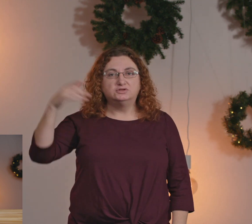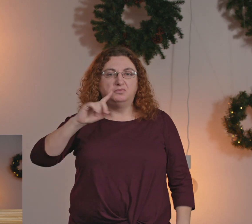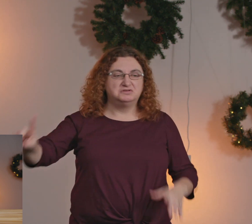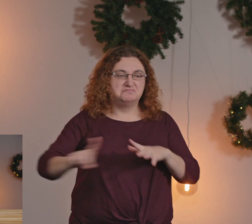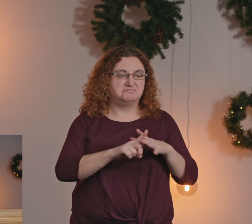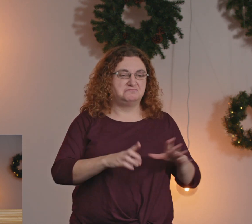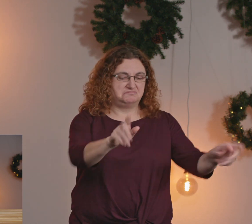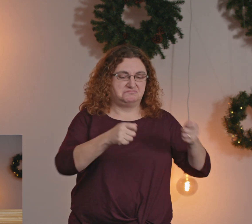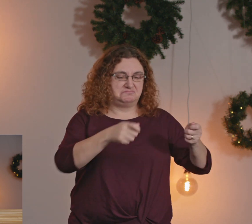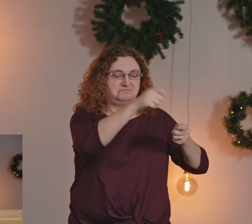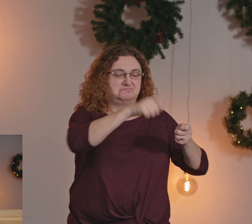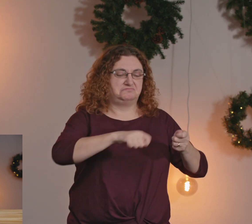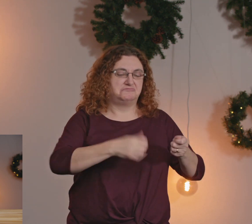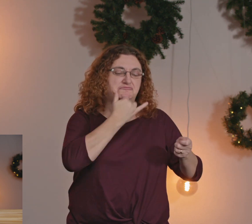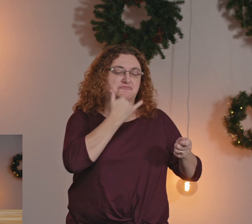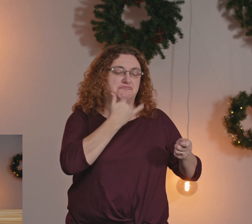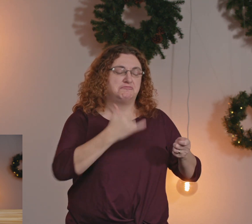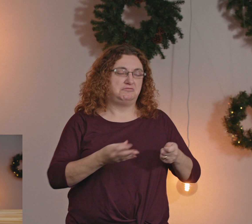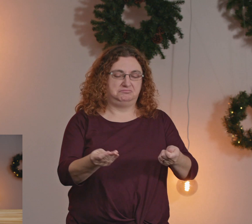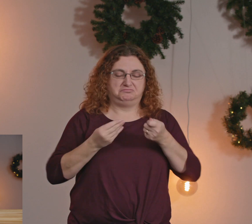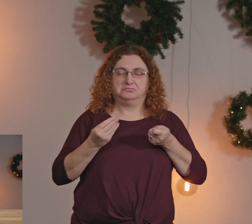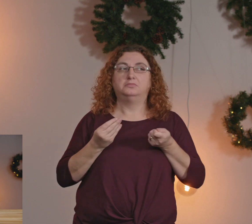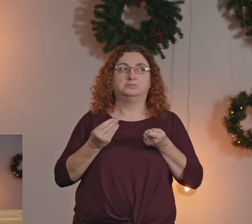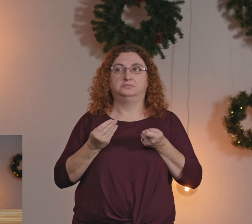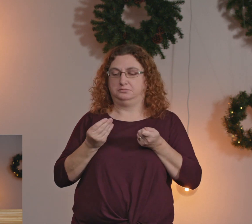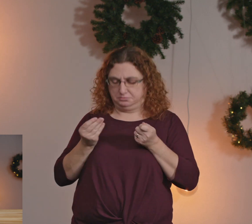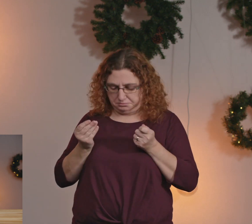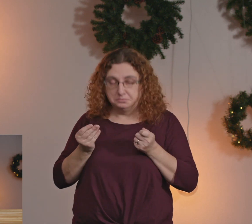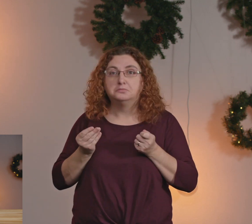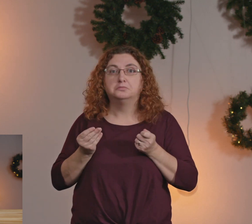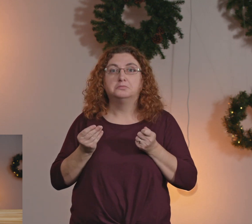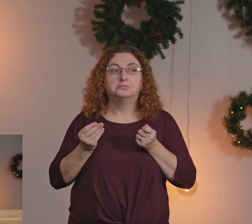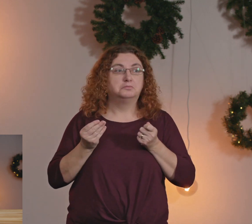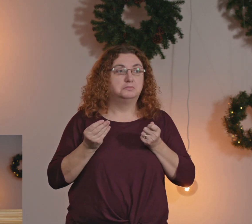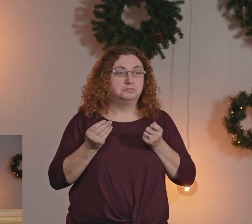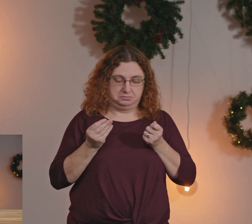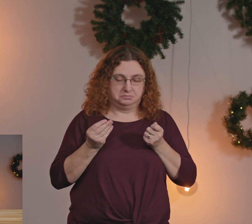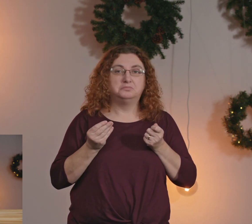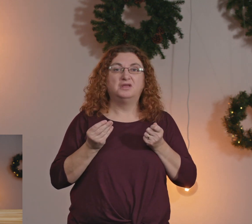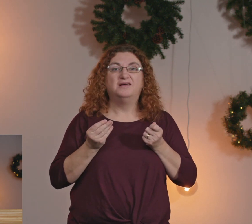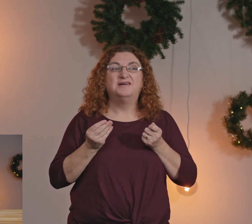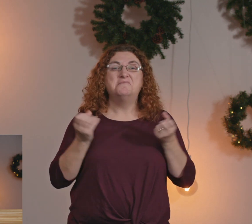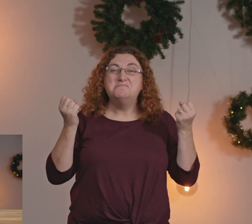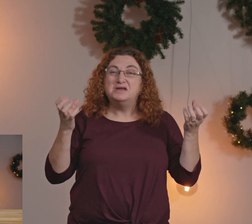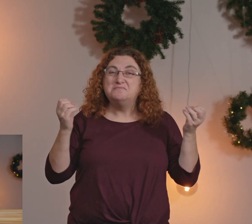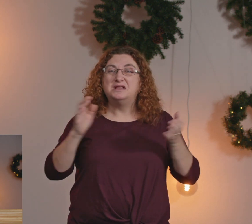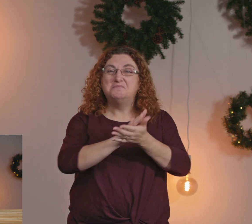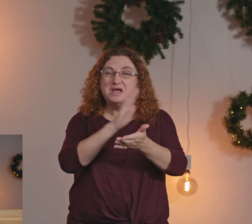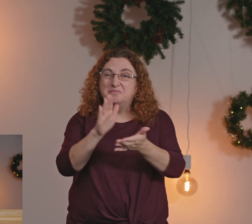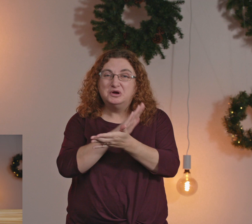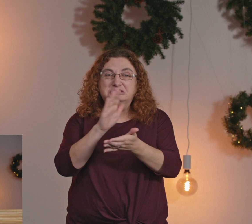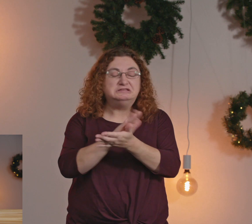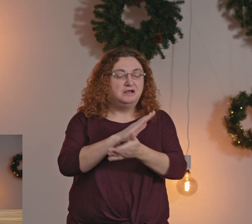I'd filled out, and he'd circle different errors I had made in the location of the thing that needed to be filled. There were so many papers and so many little